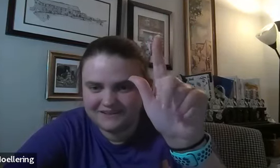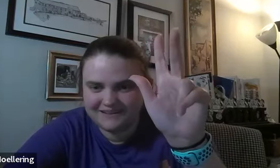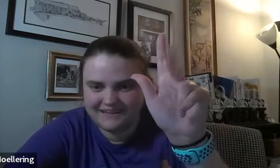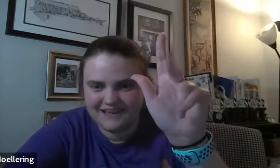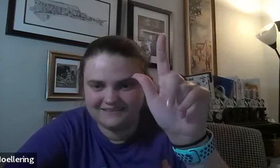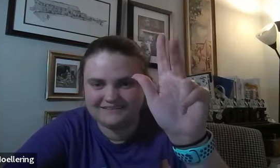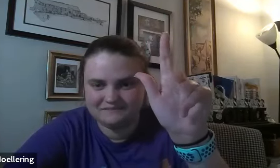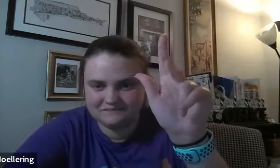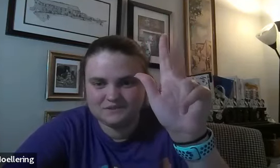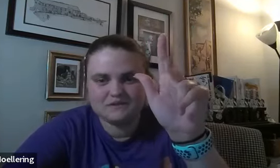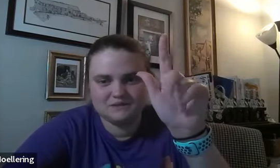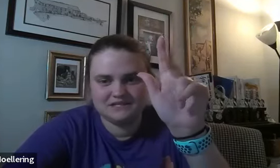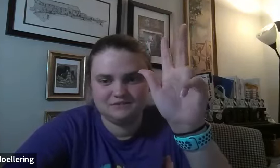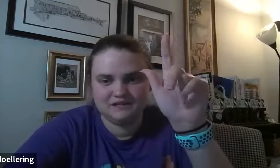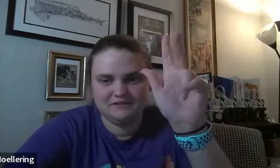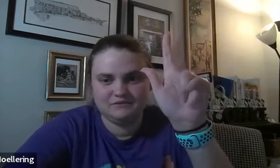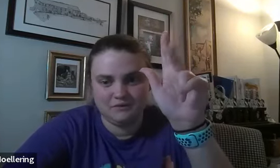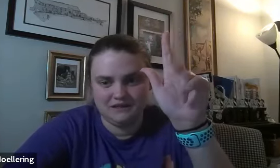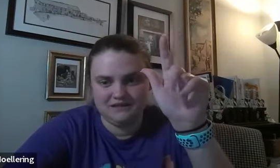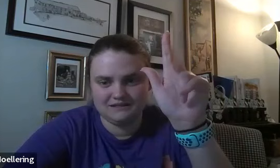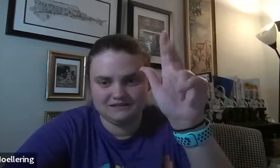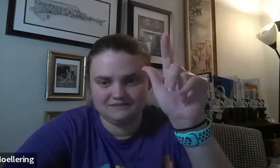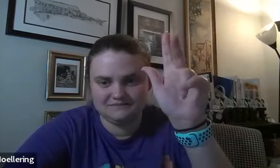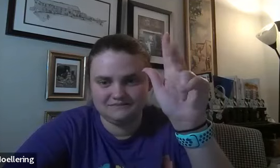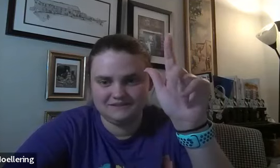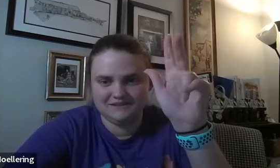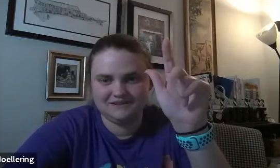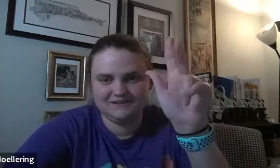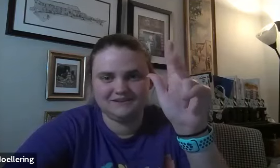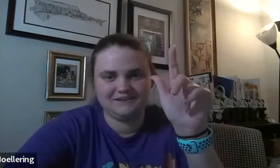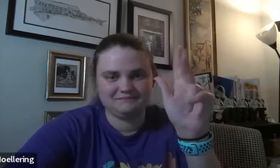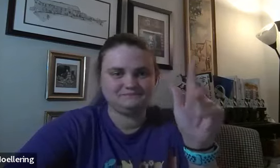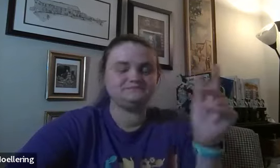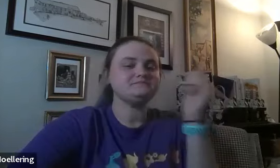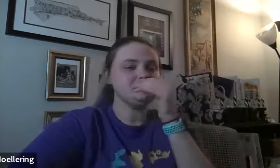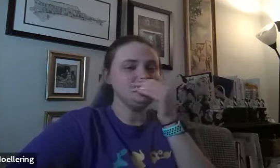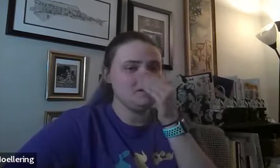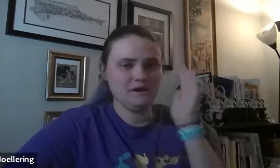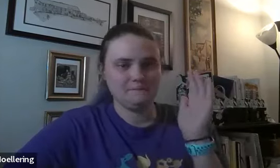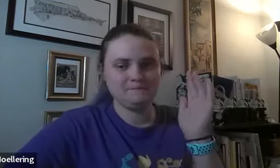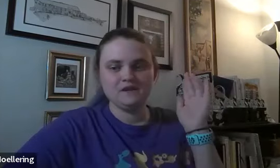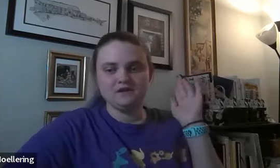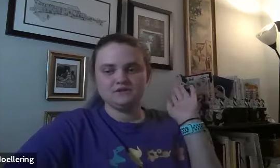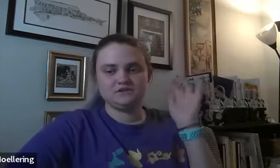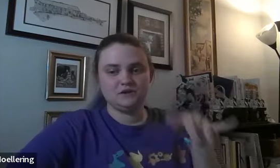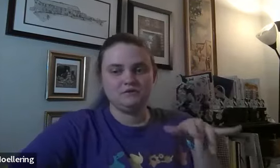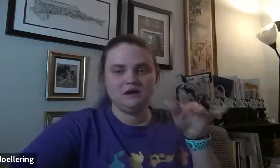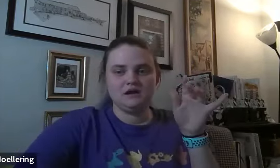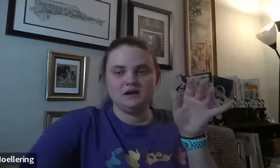Good. Yeah. So this one is 23. Yes. Good, good, good, good, good. Okay. So